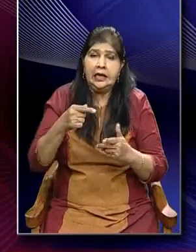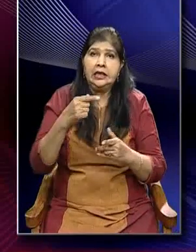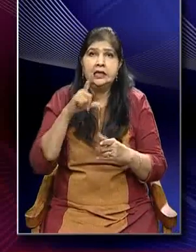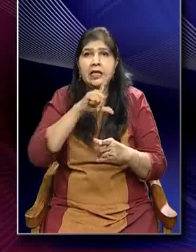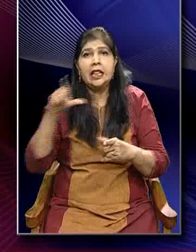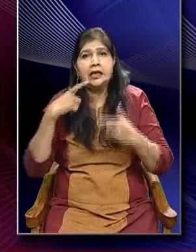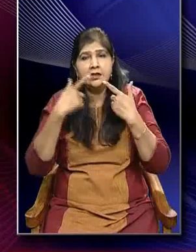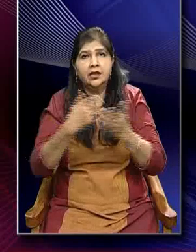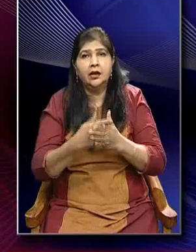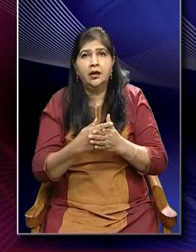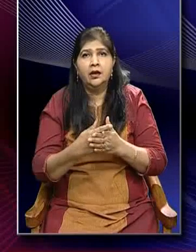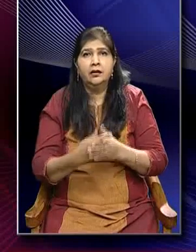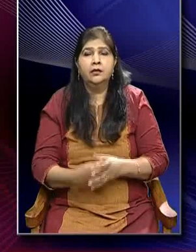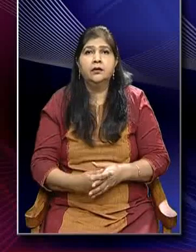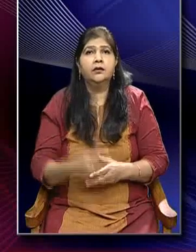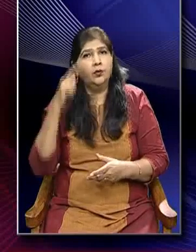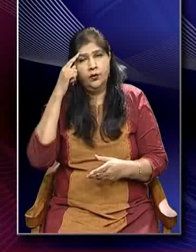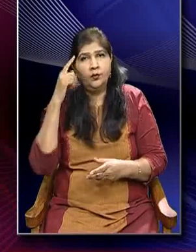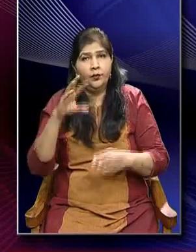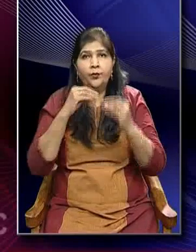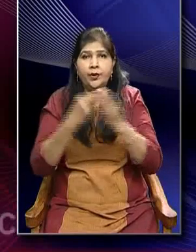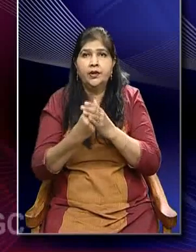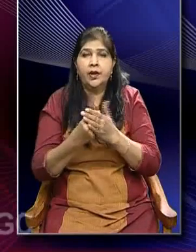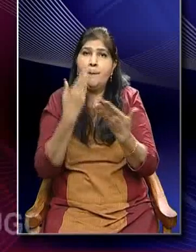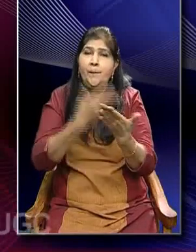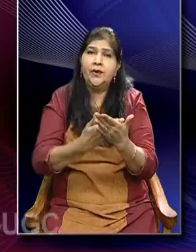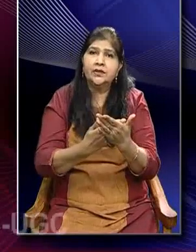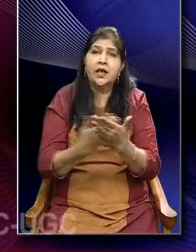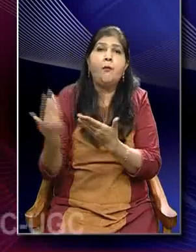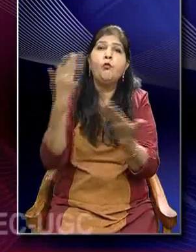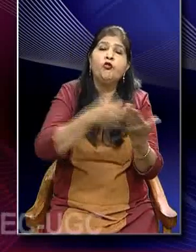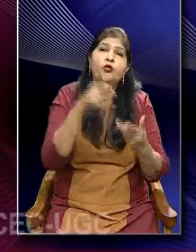lecture, we tried to present before you